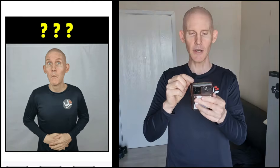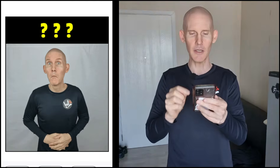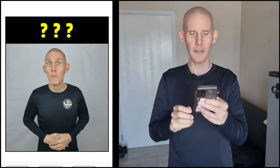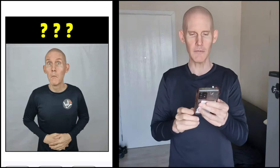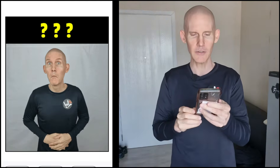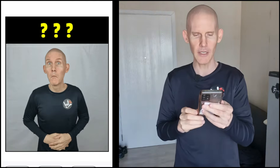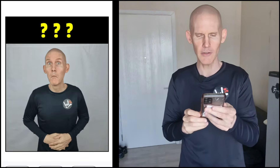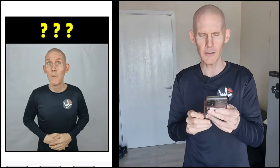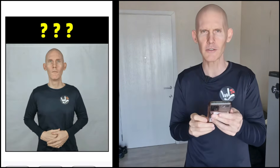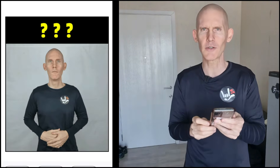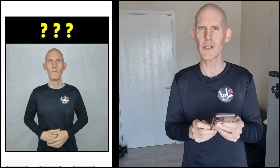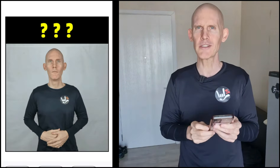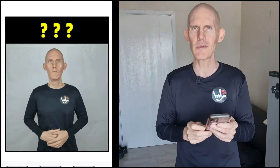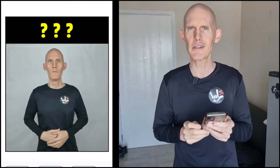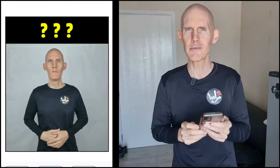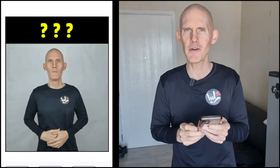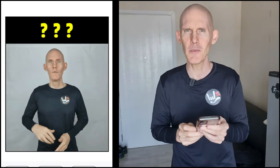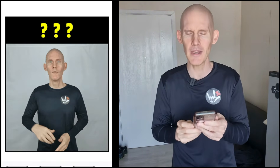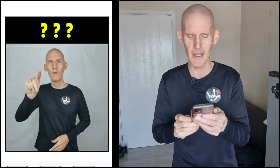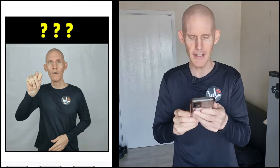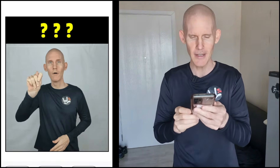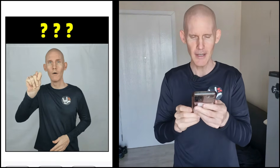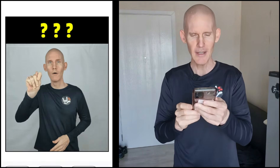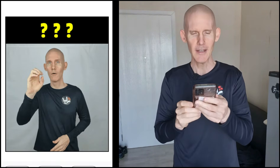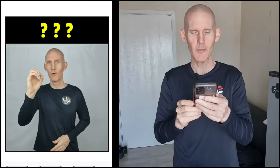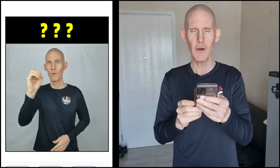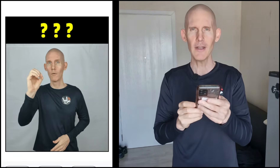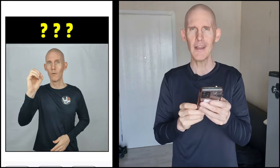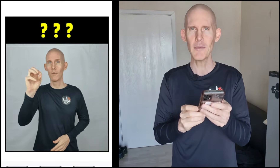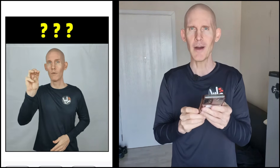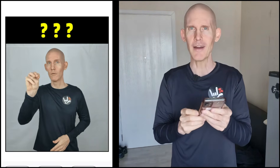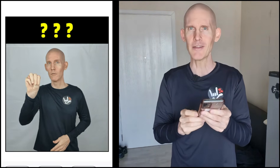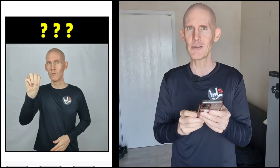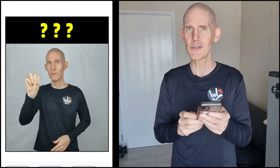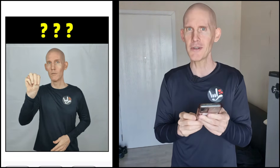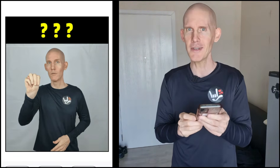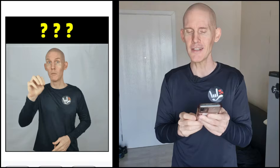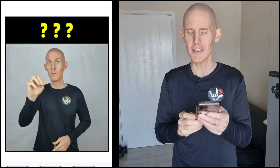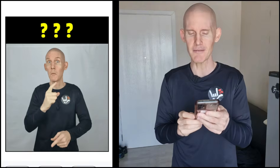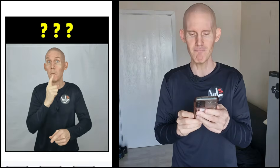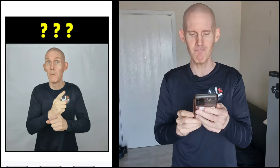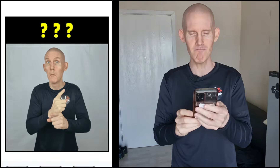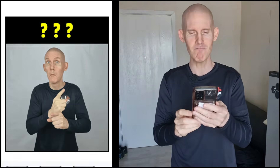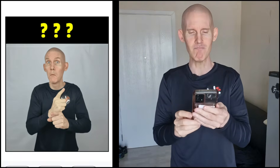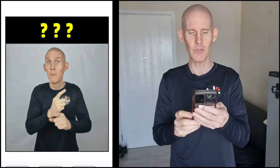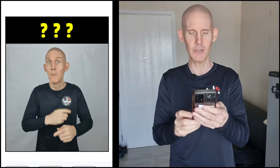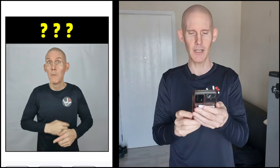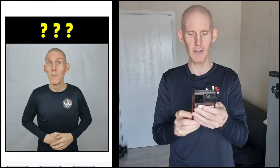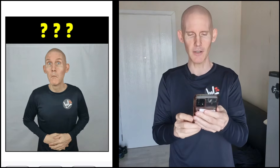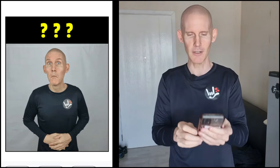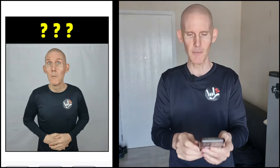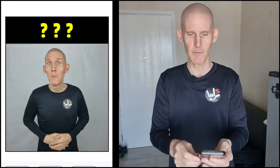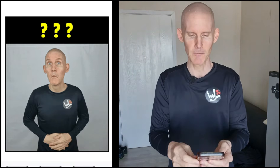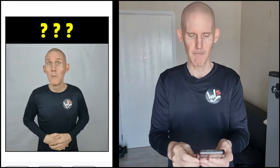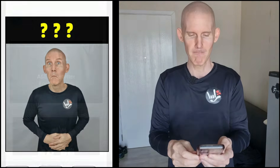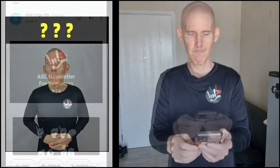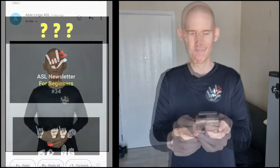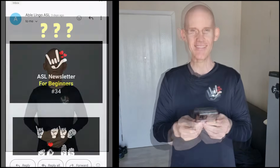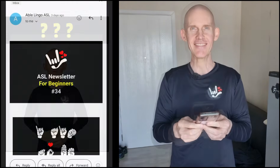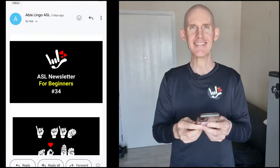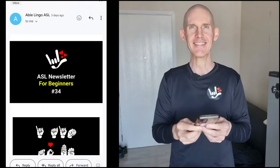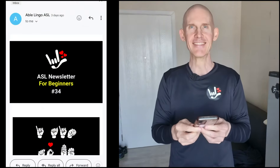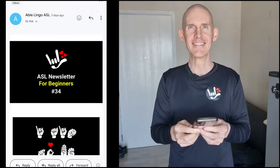See me signing. Let's take a look. There's question marks above my head. What am I signing? Let's take a look.